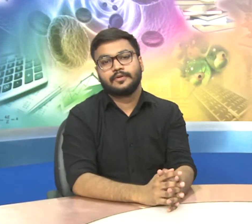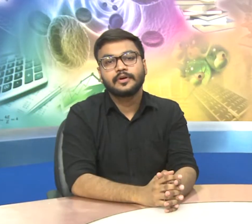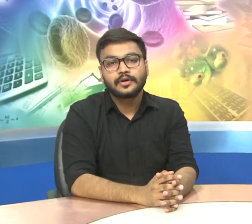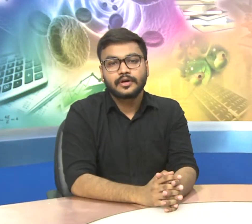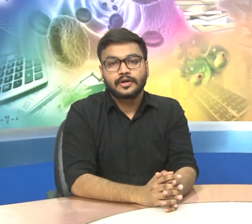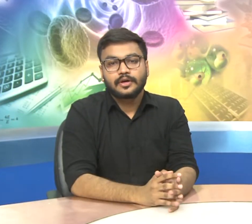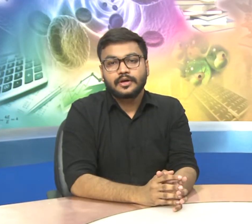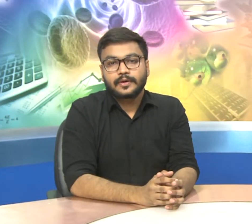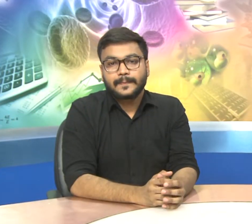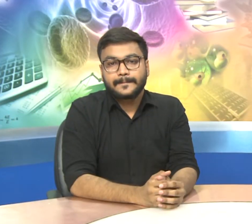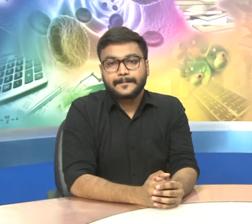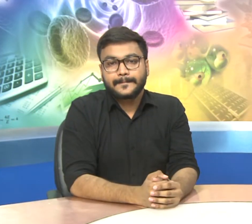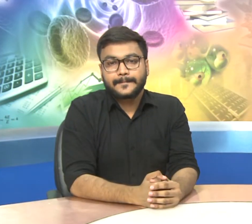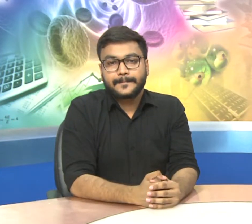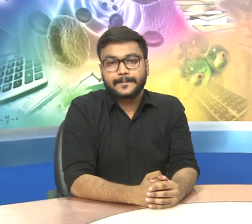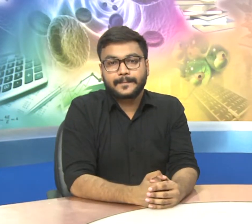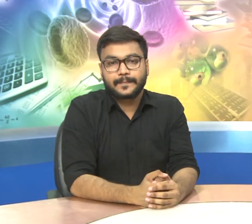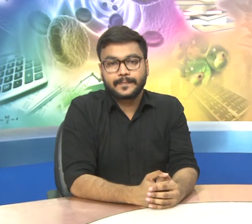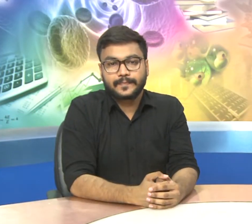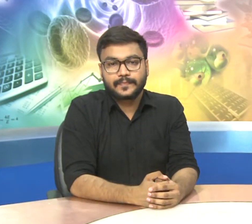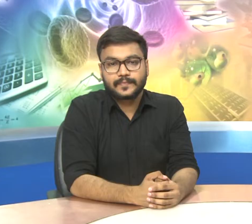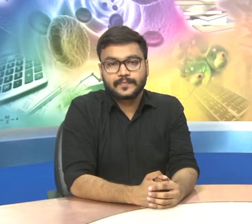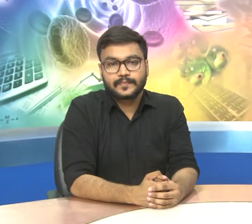fishes, and at last fungi.